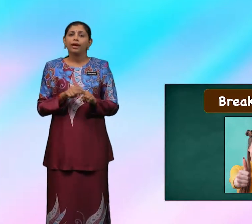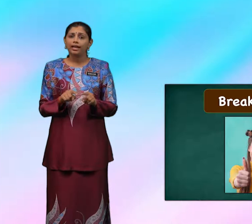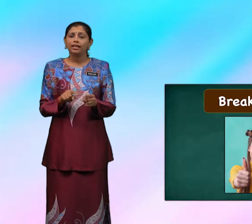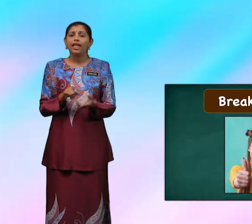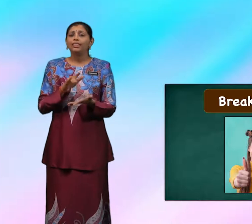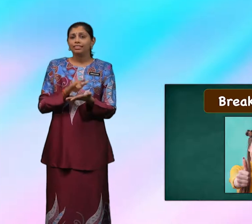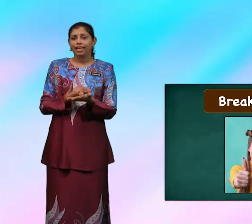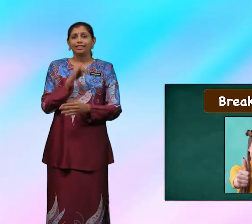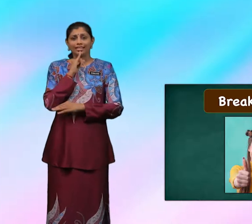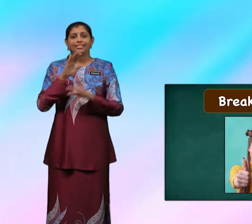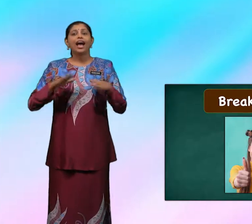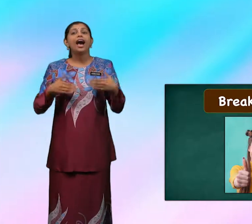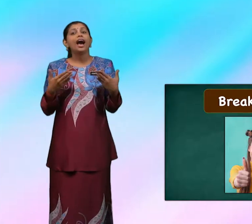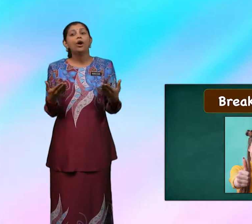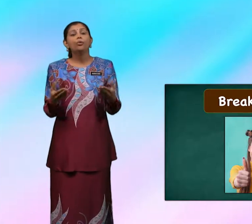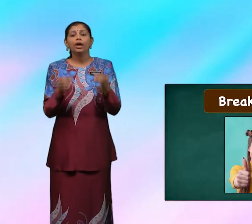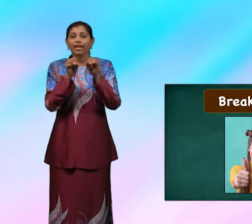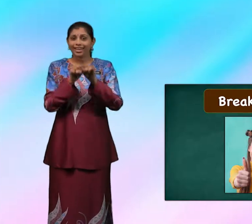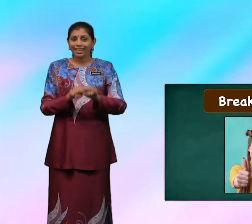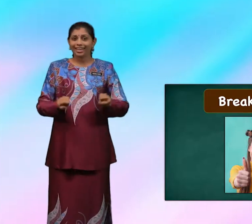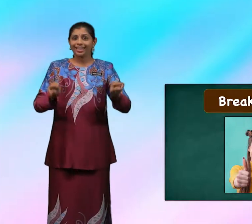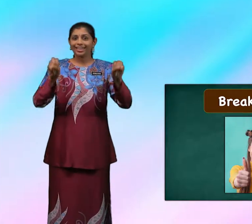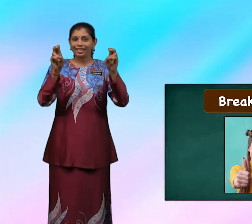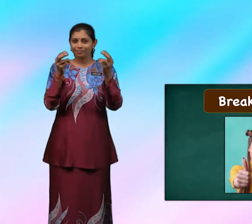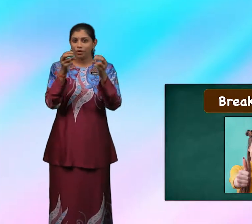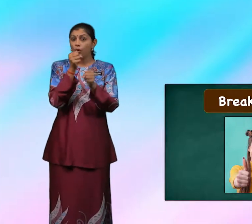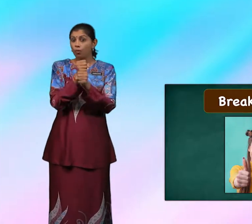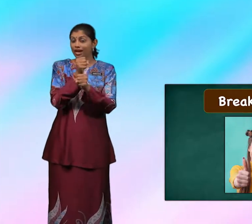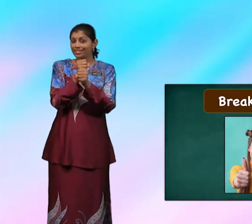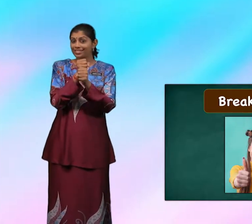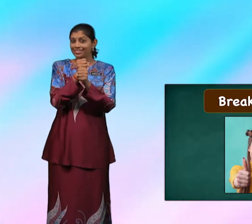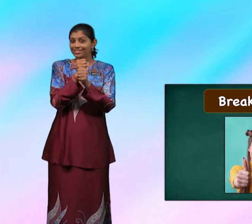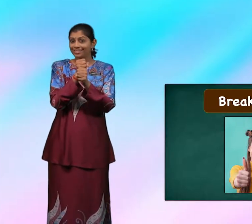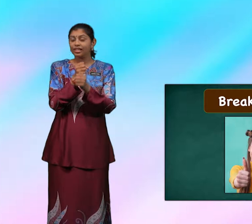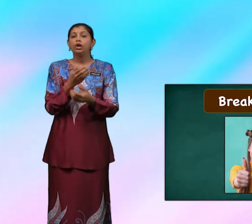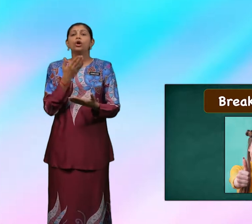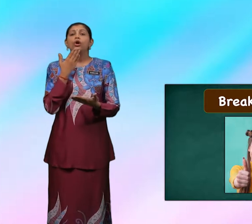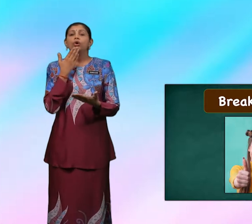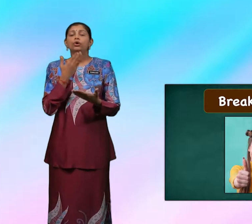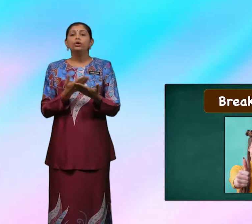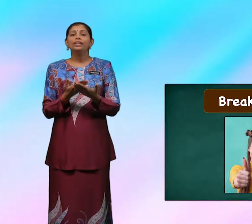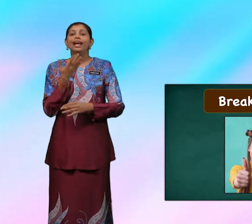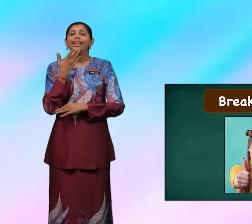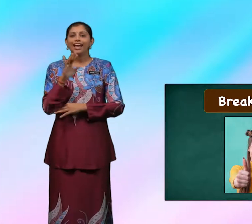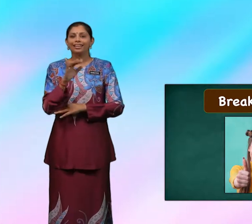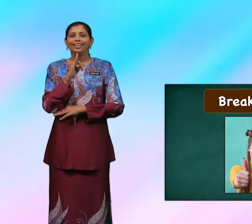But that is how idiom works. Good luck